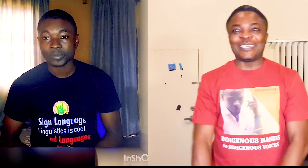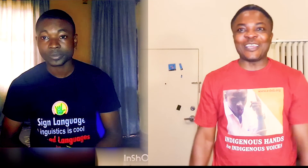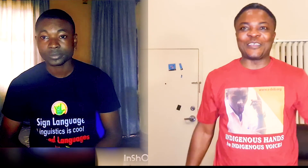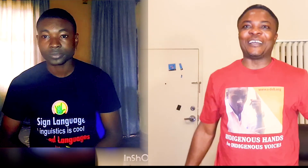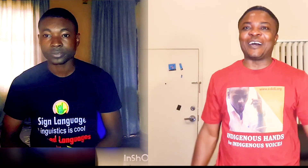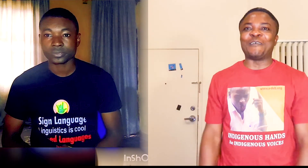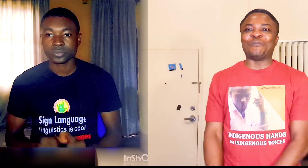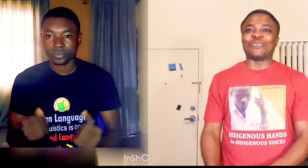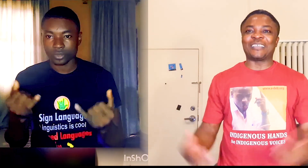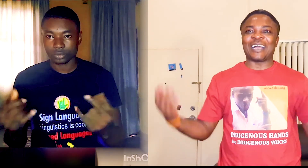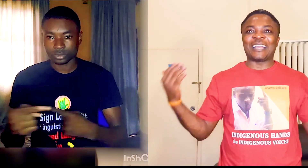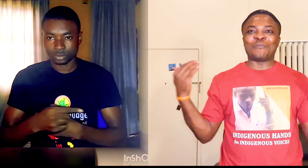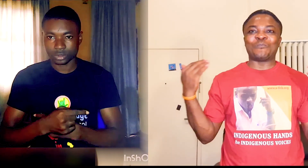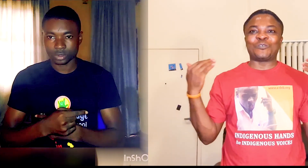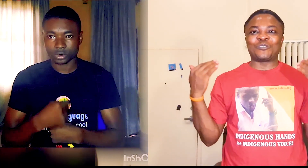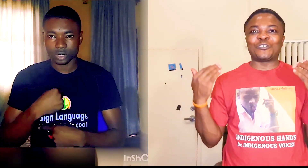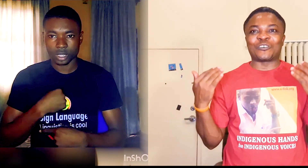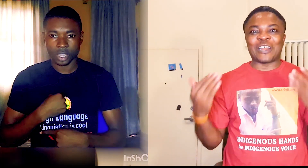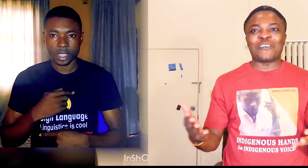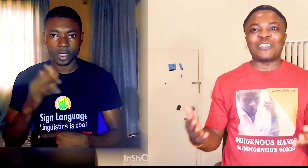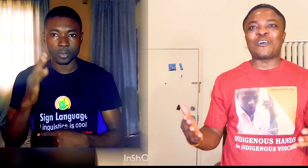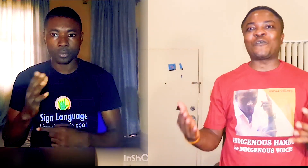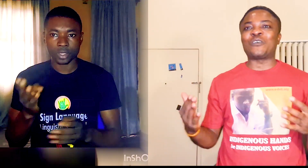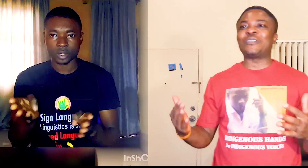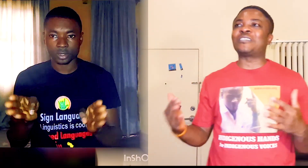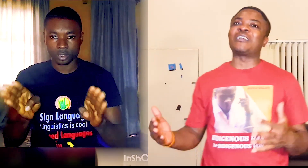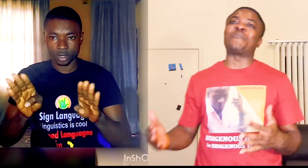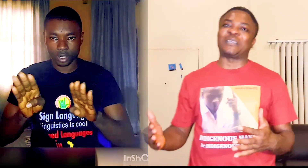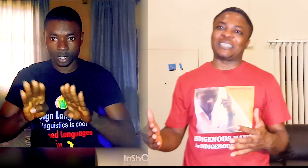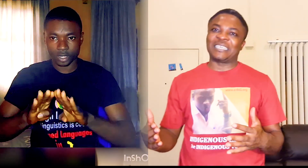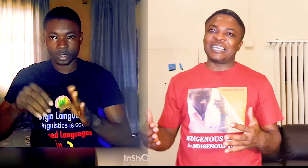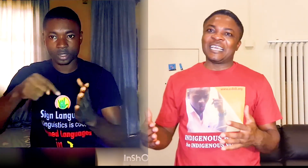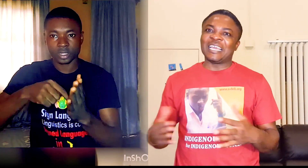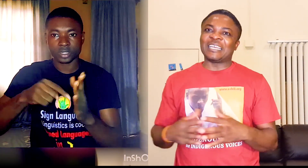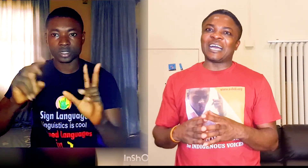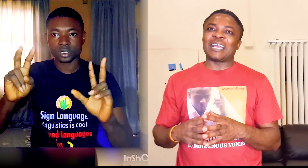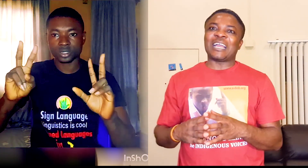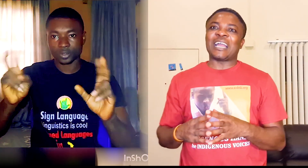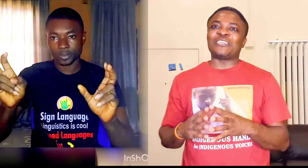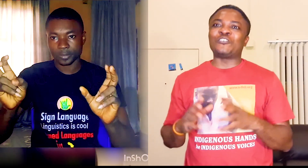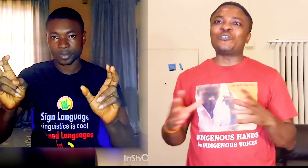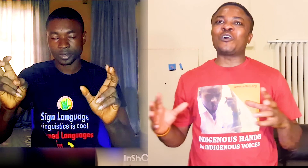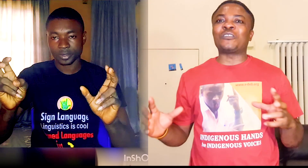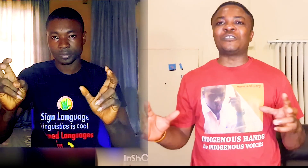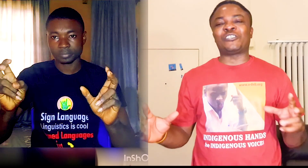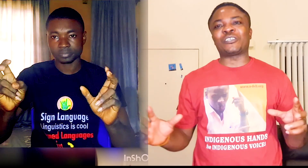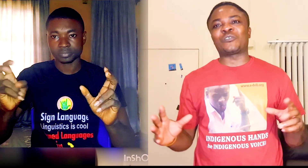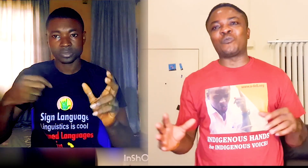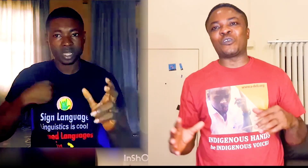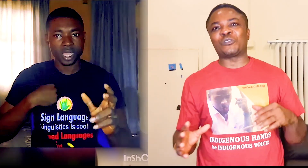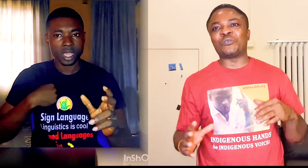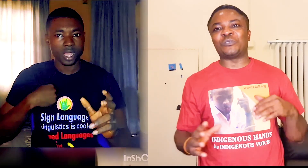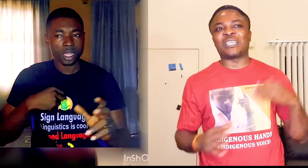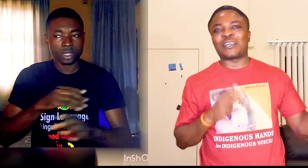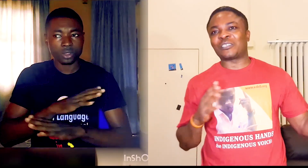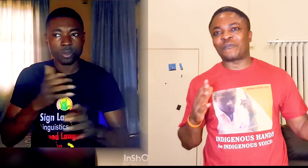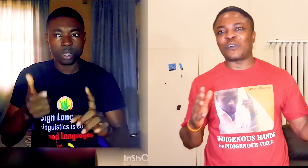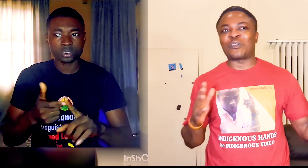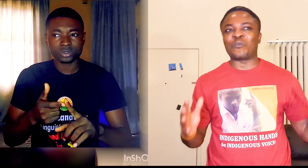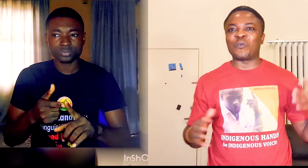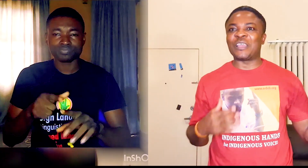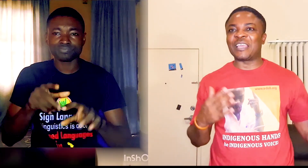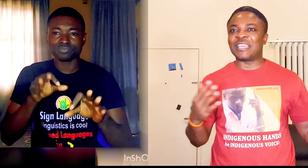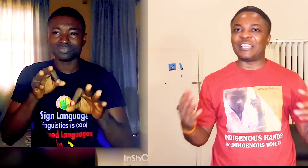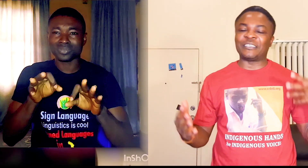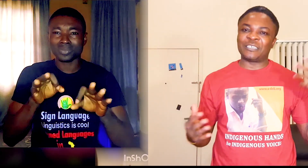Okay, today I am rounding off on this topic, and I do not just want to take us